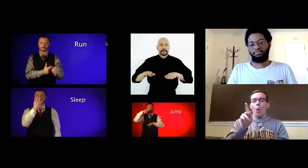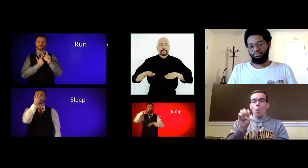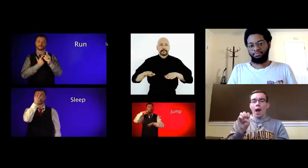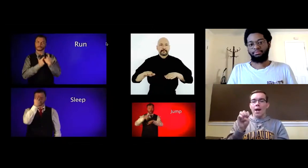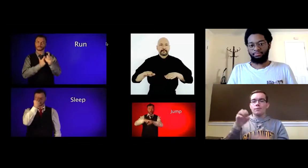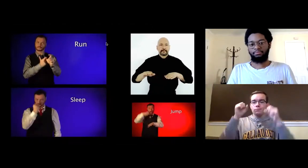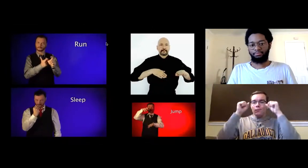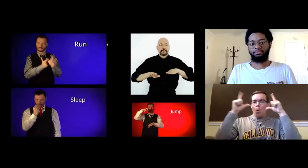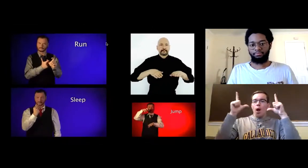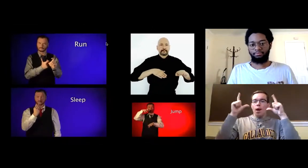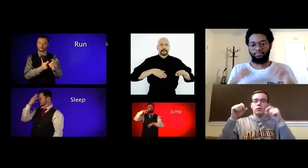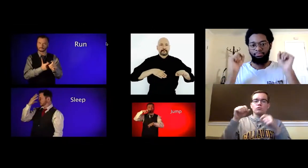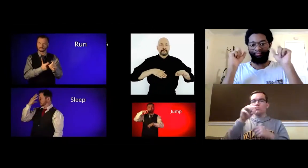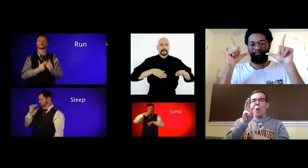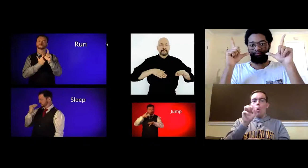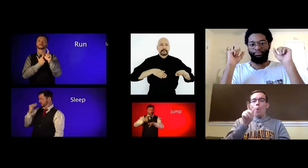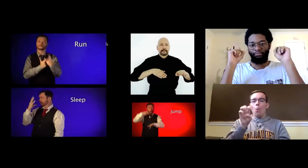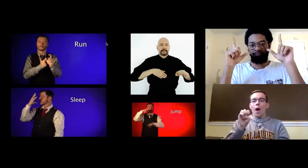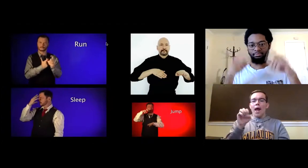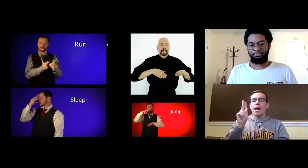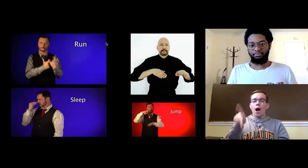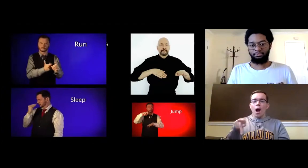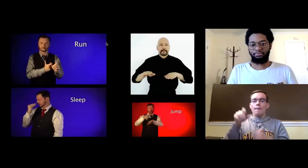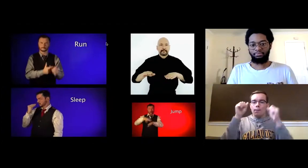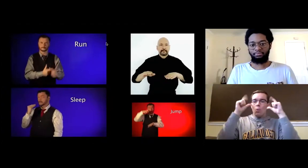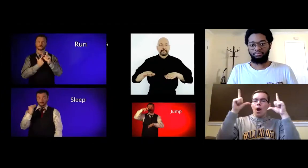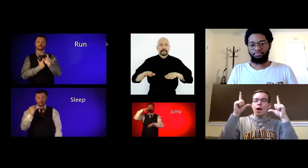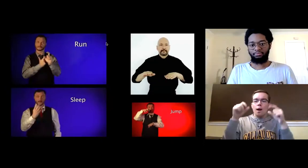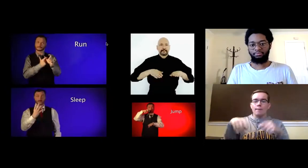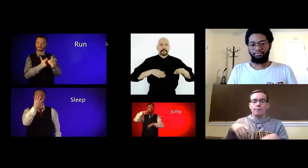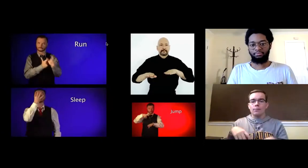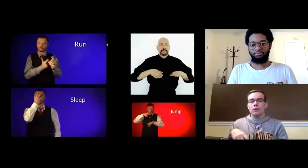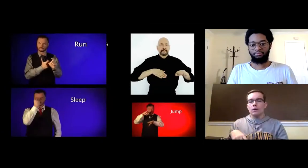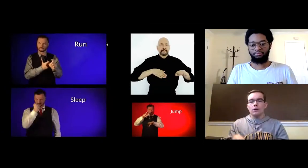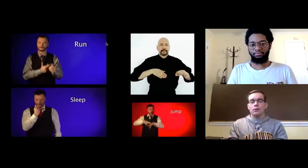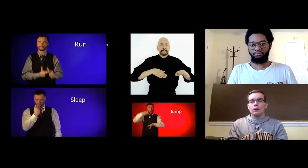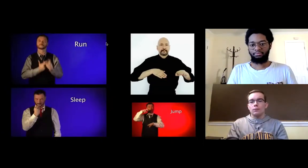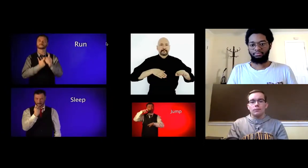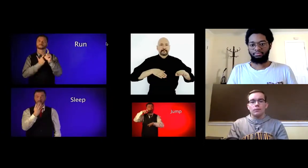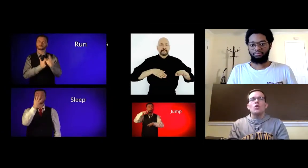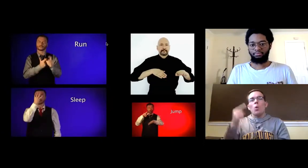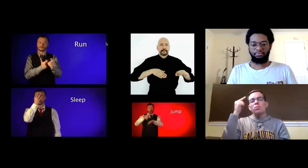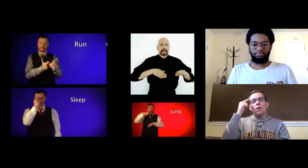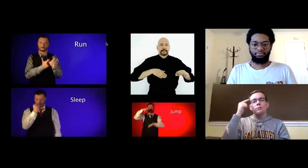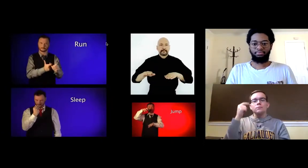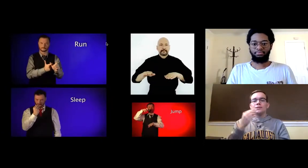The other sign I want to show you on the PowerPoint is awake. That's not there, rather, awake.